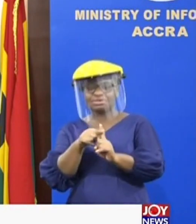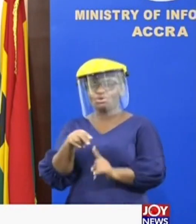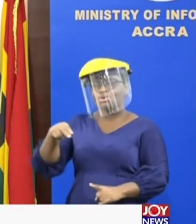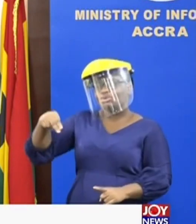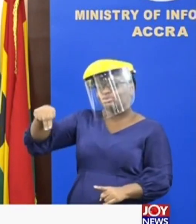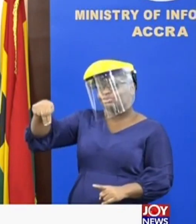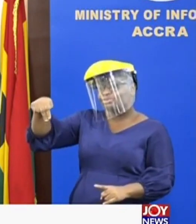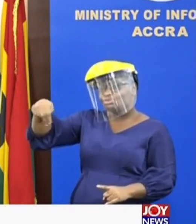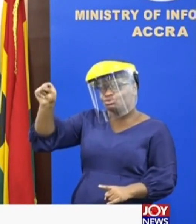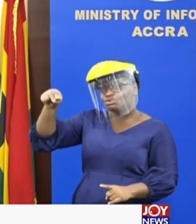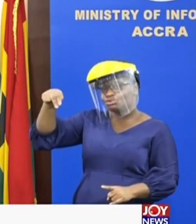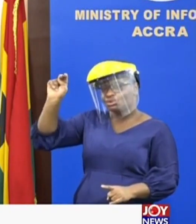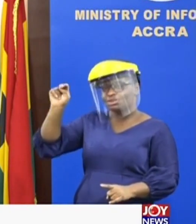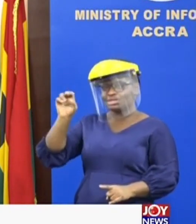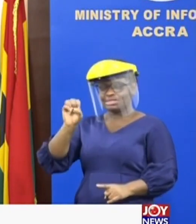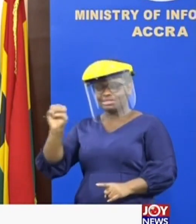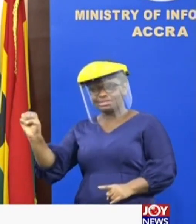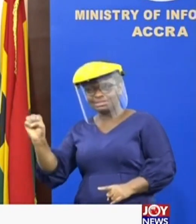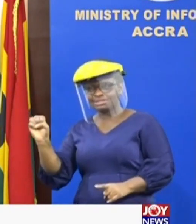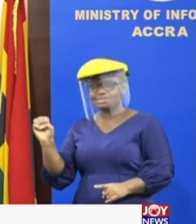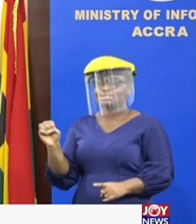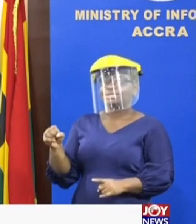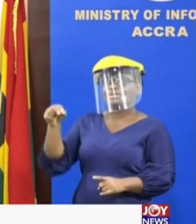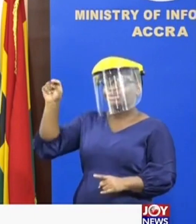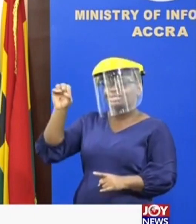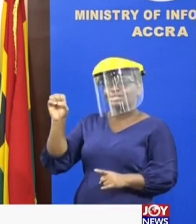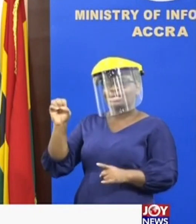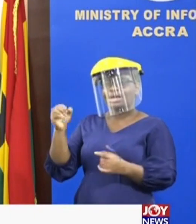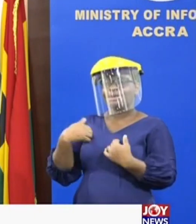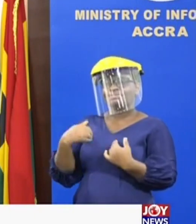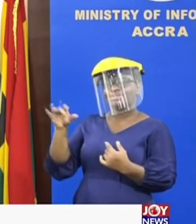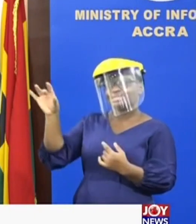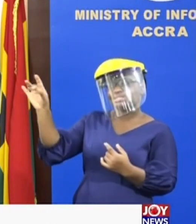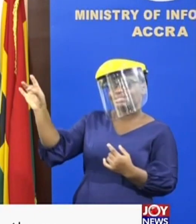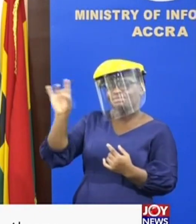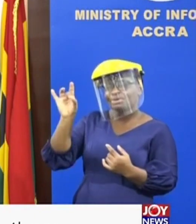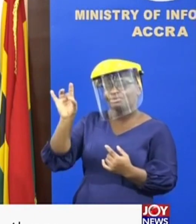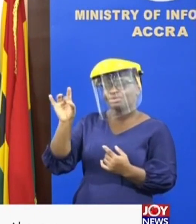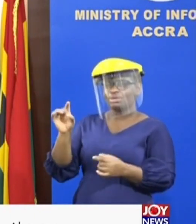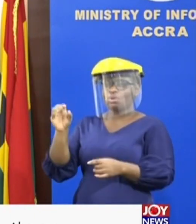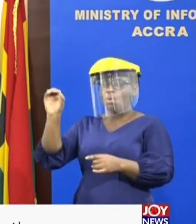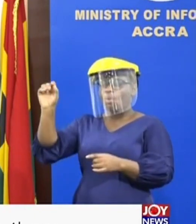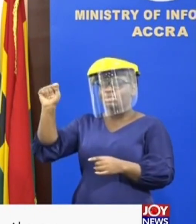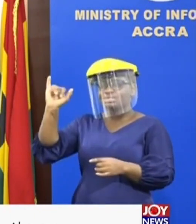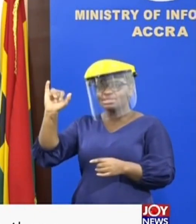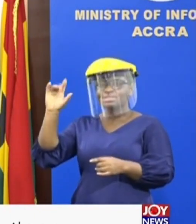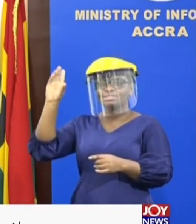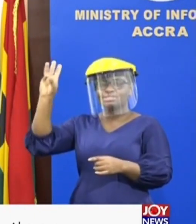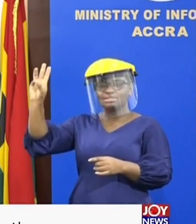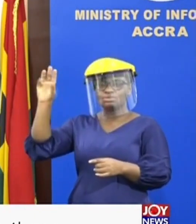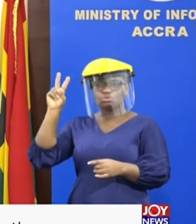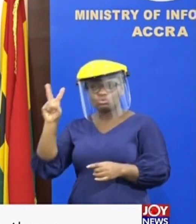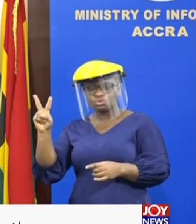Northeast, no active case. Northern region has 7 active cases. OT has 52 active cases. Savannah